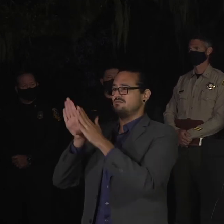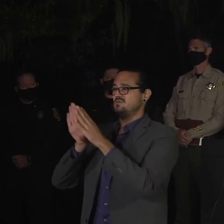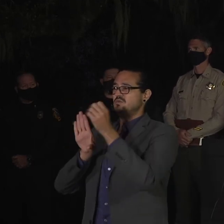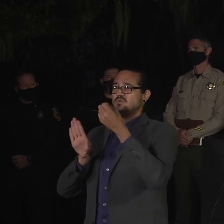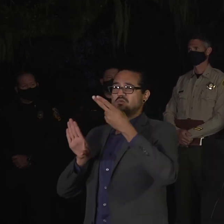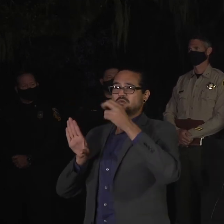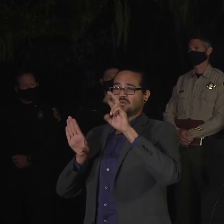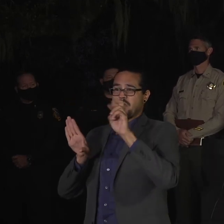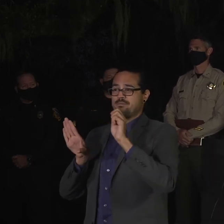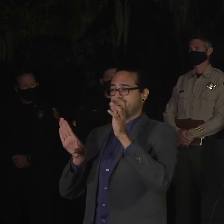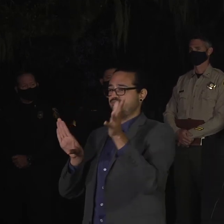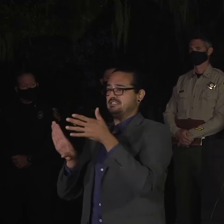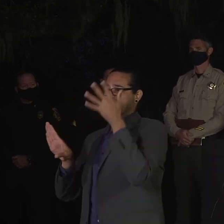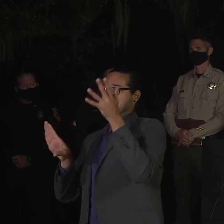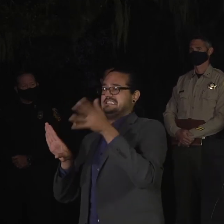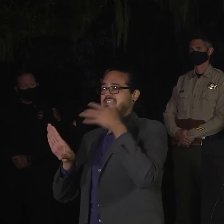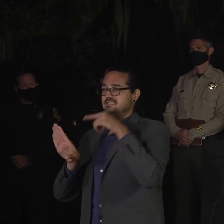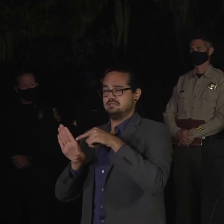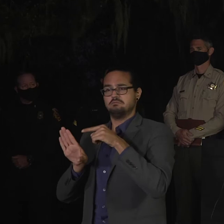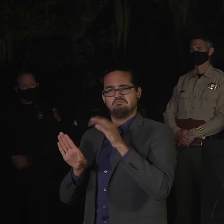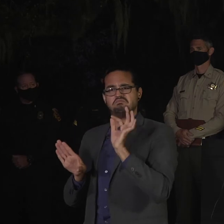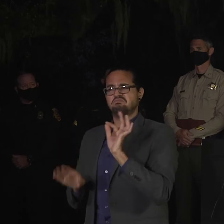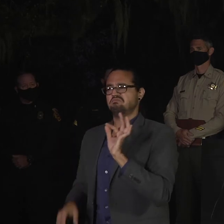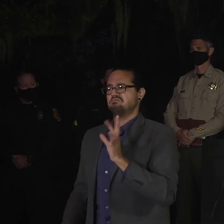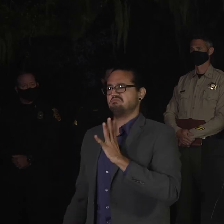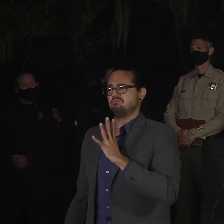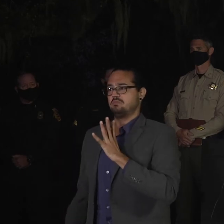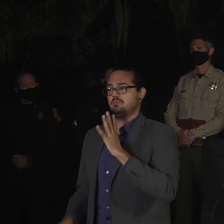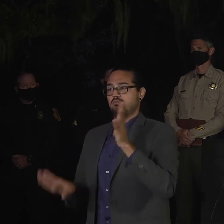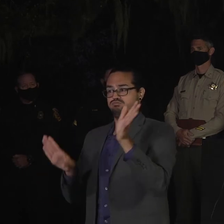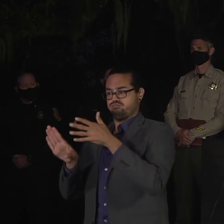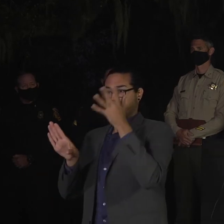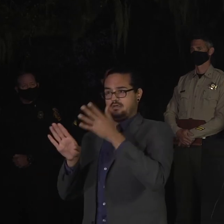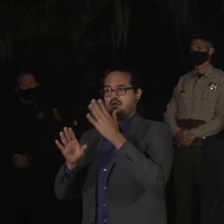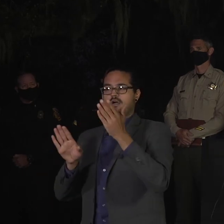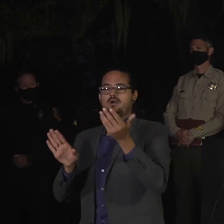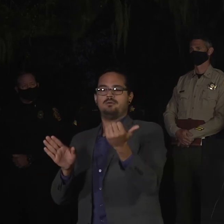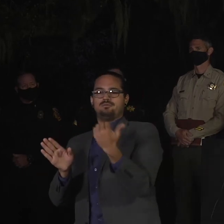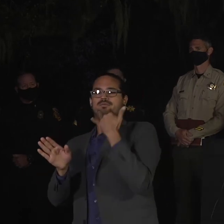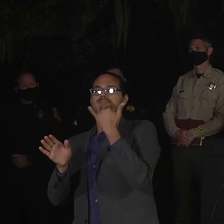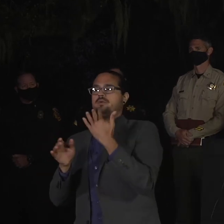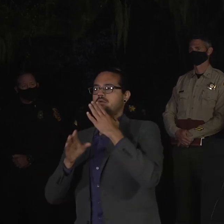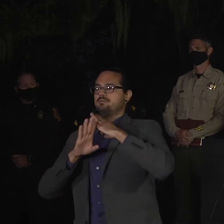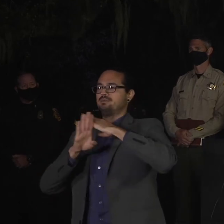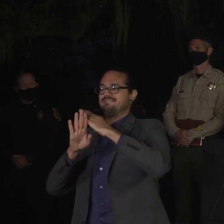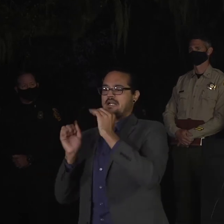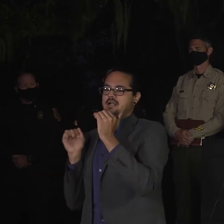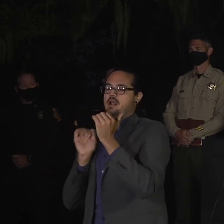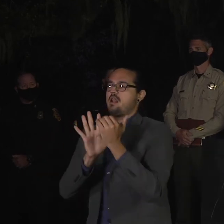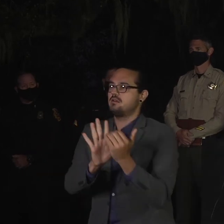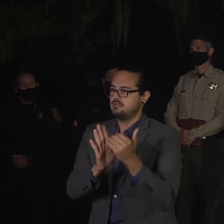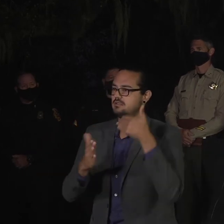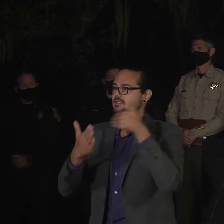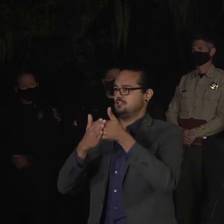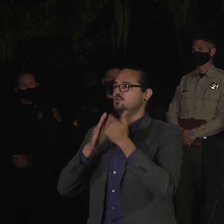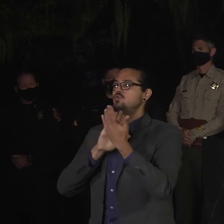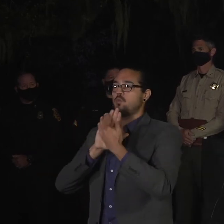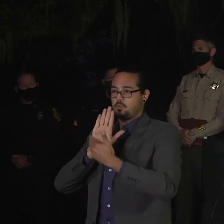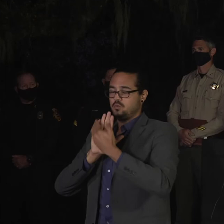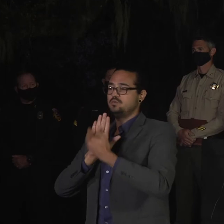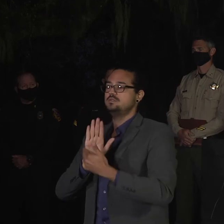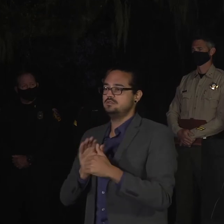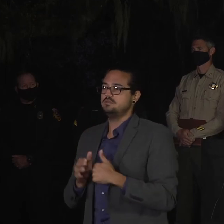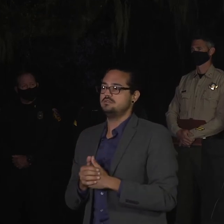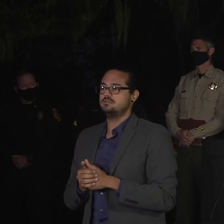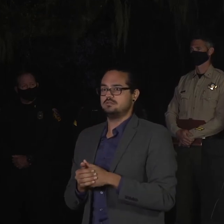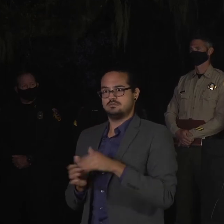push. So it gives us an advantage that way. Again, the trickle in of resources, once we get more of the tools that we need to do the job, we're